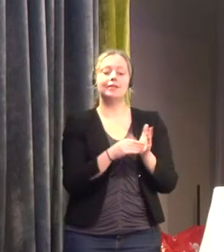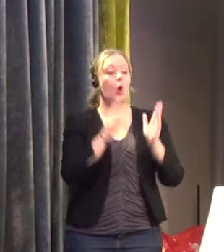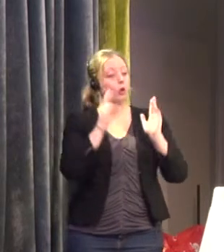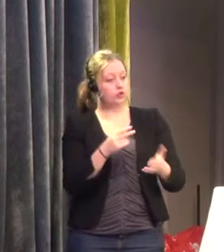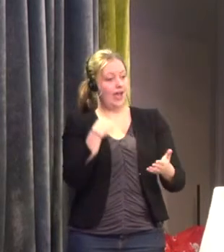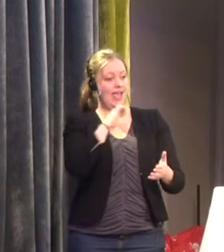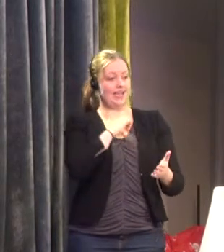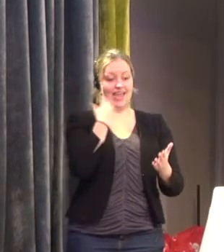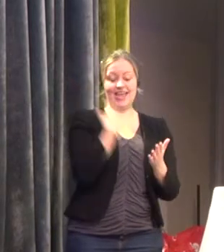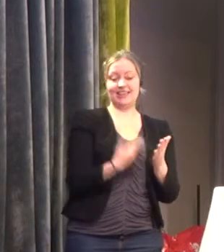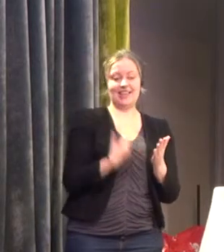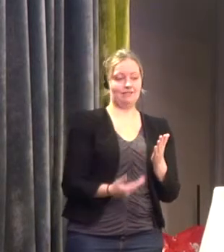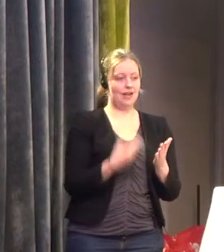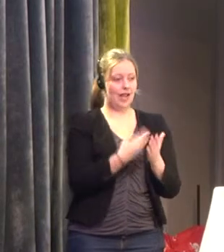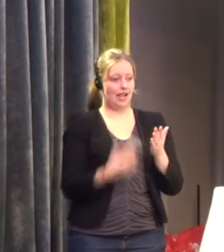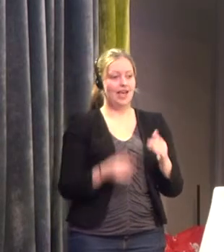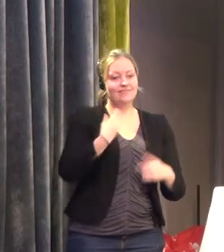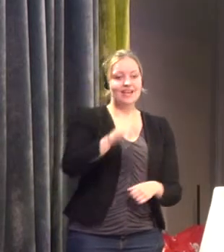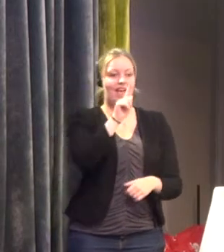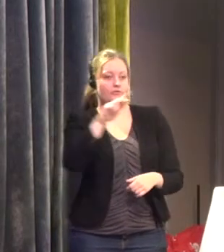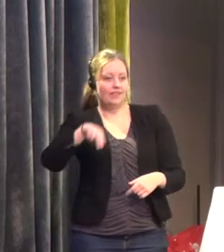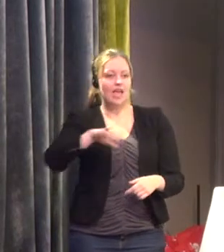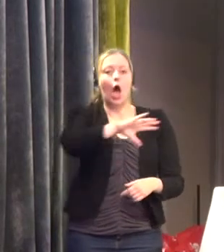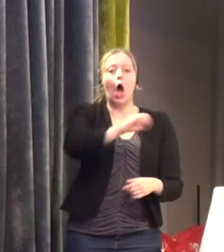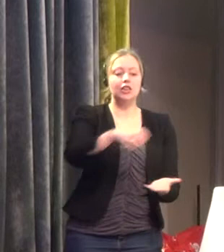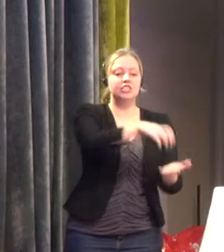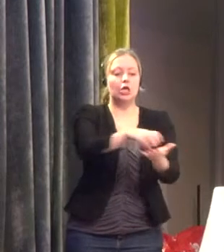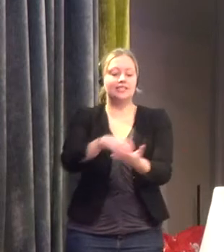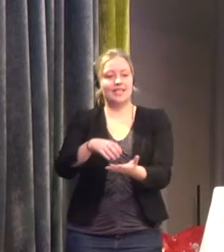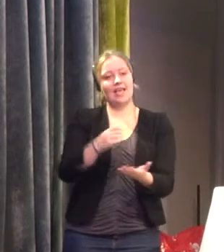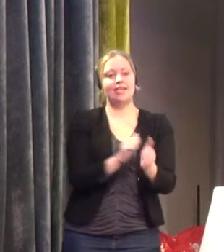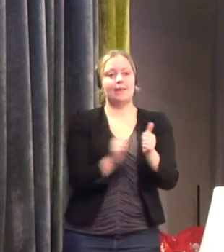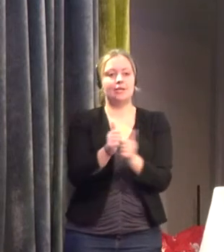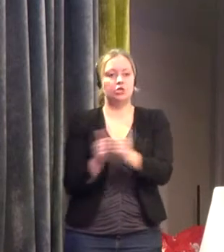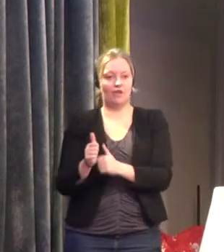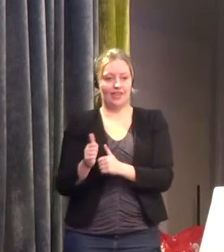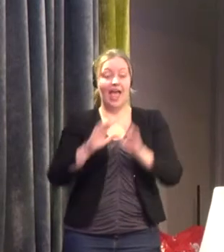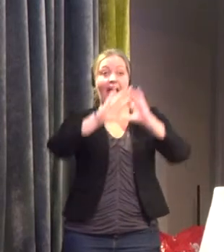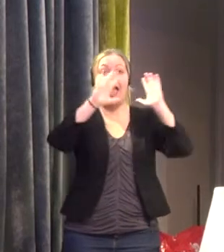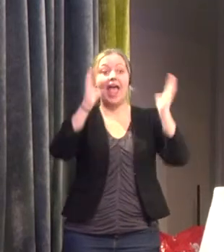United Nations, speaking to all the states' representatives from around the world. And this was enormously helpful.